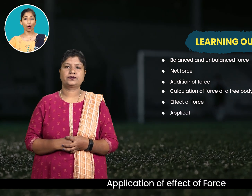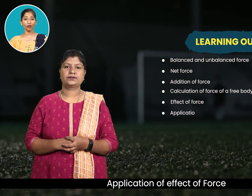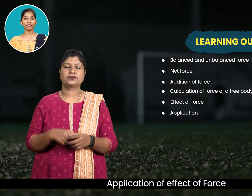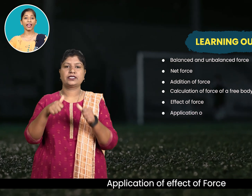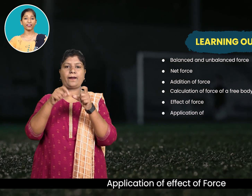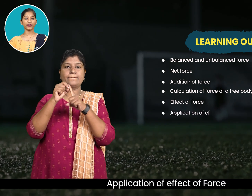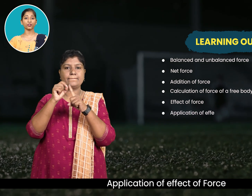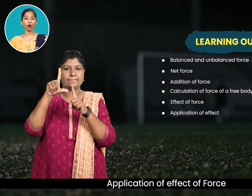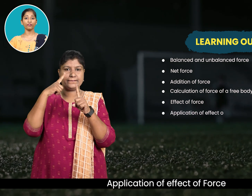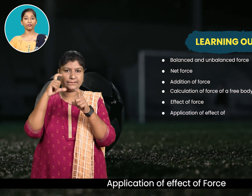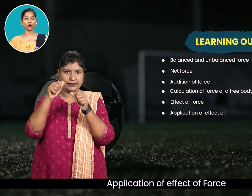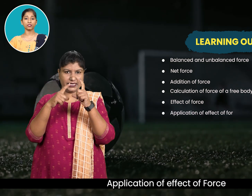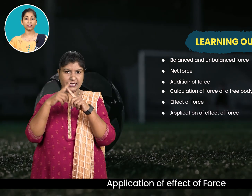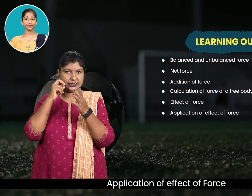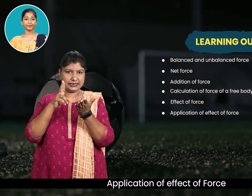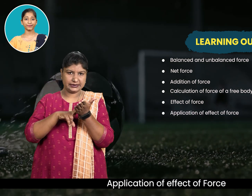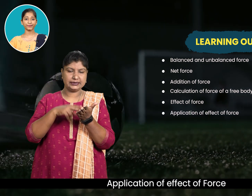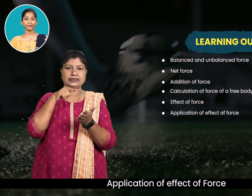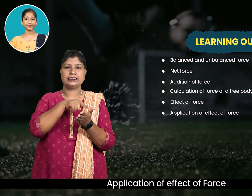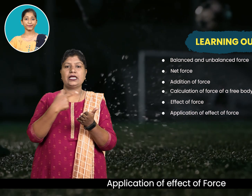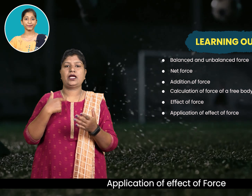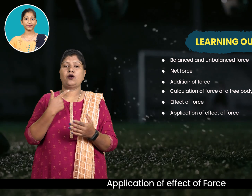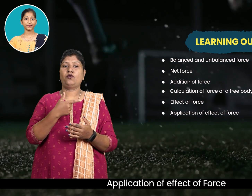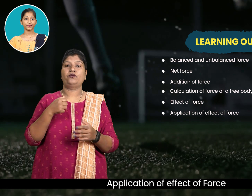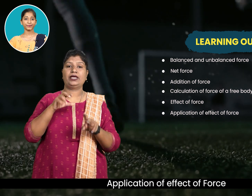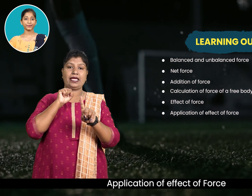application of effect of force.